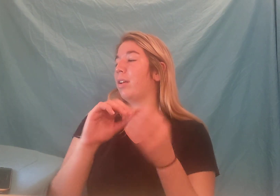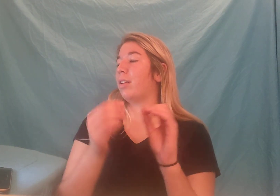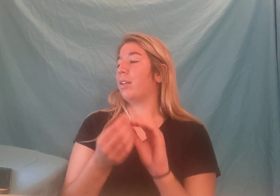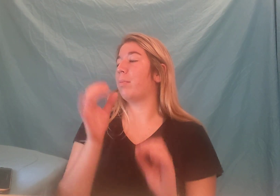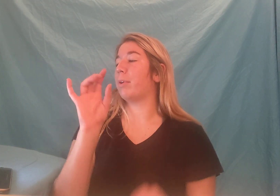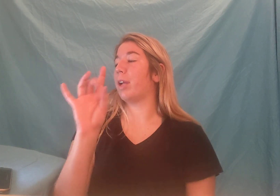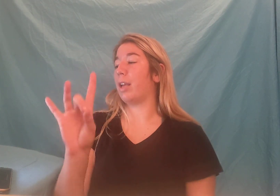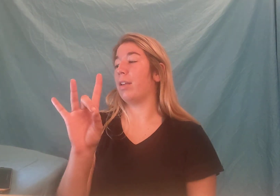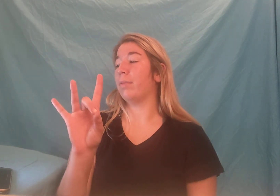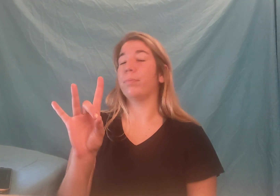Number 8,